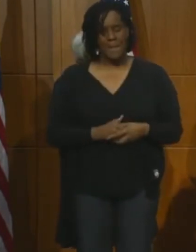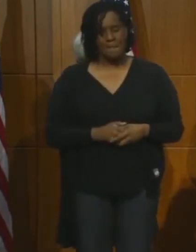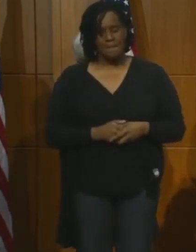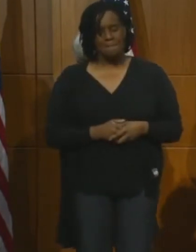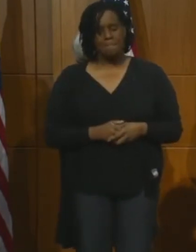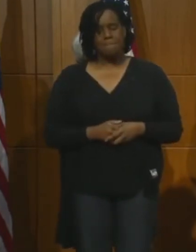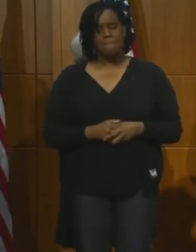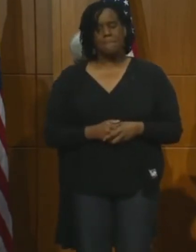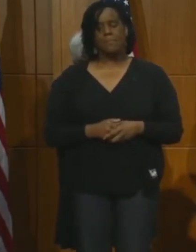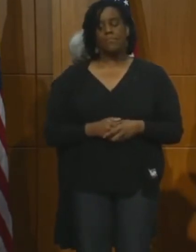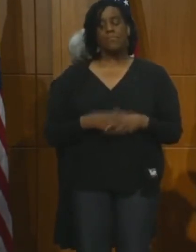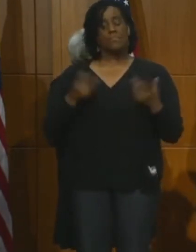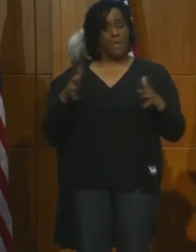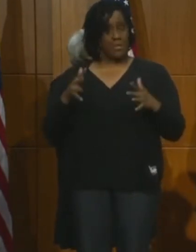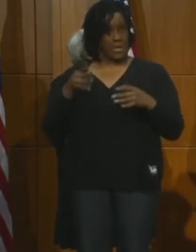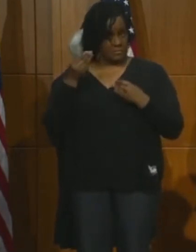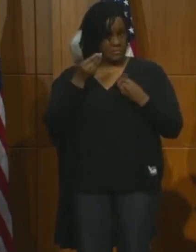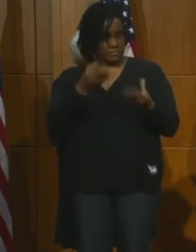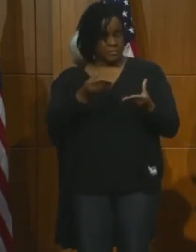it was already stated that